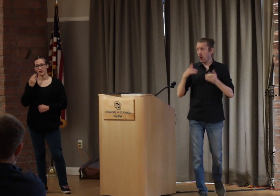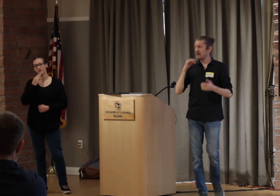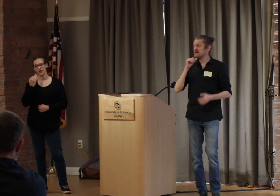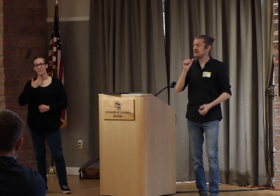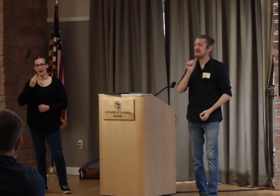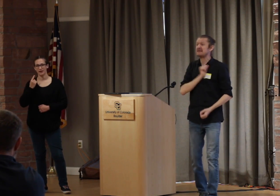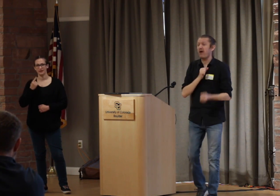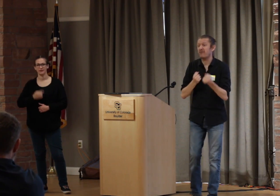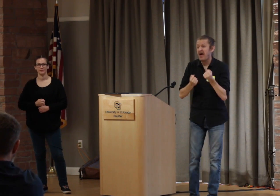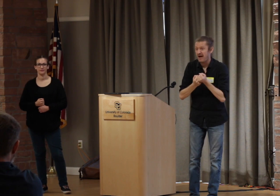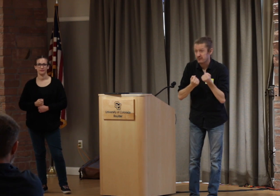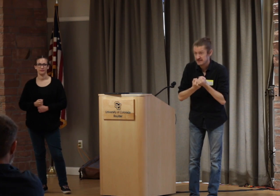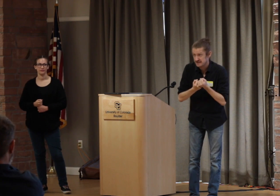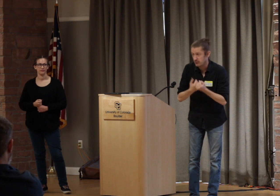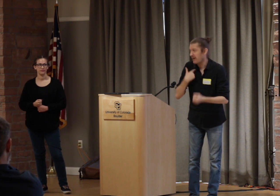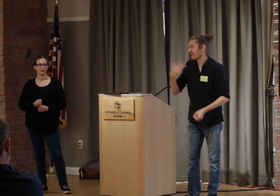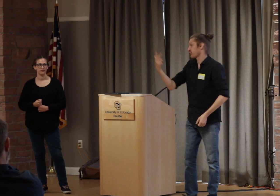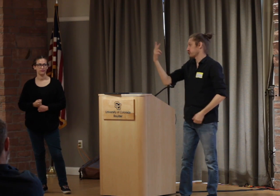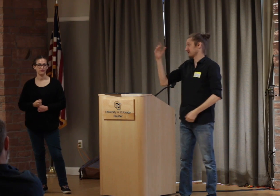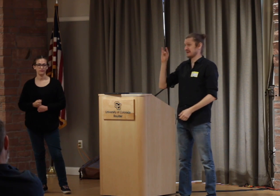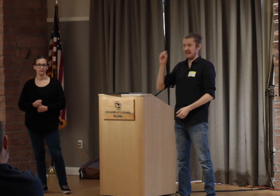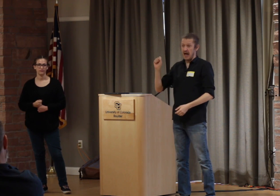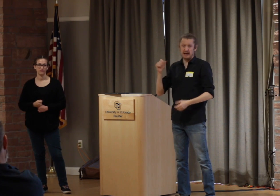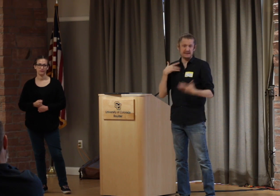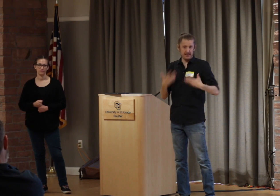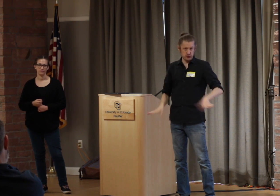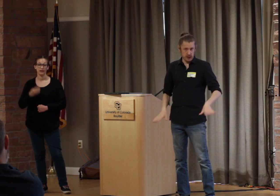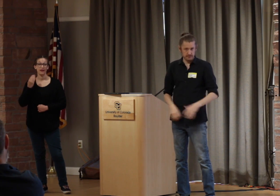to keep yourself at their front of their mind.